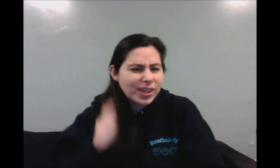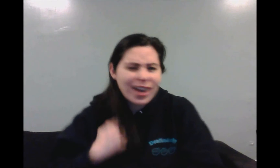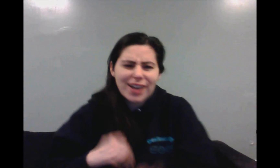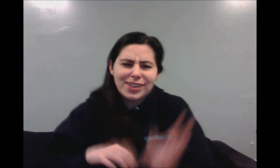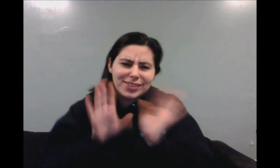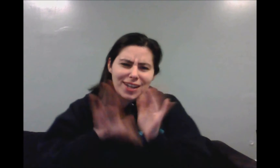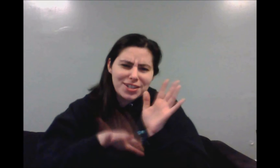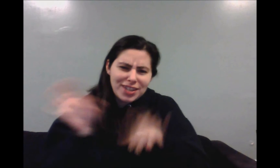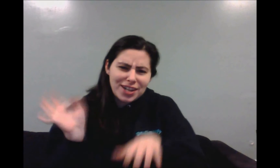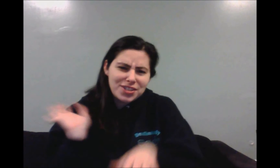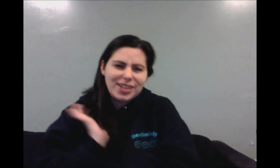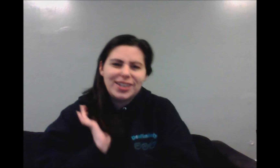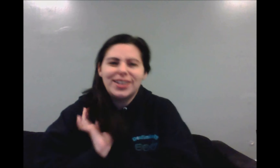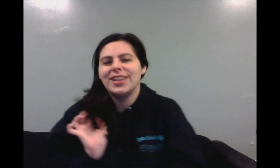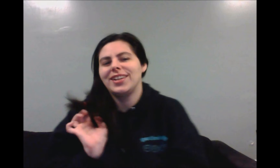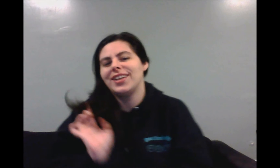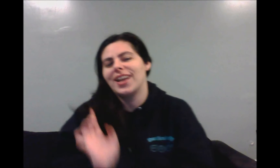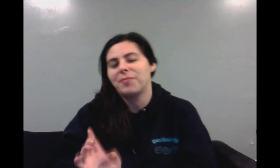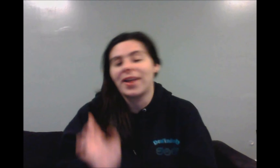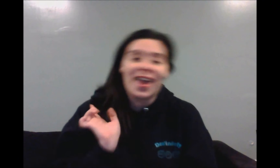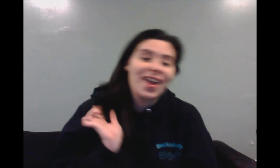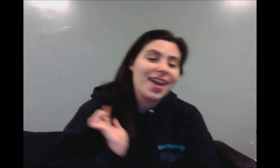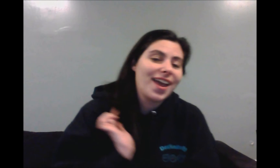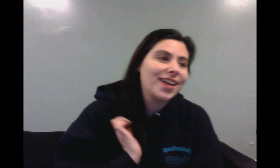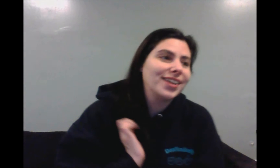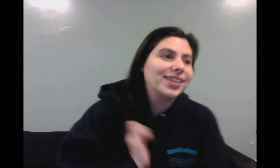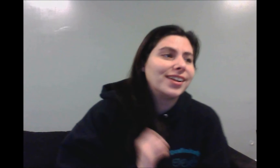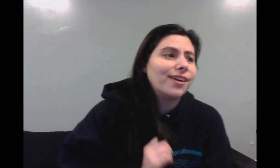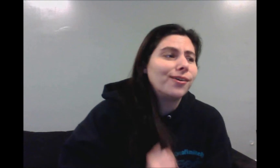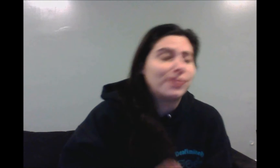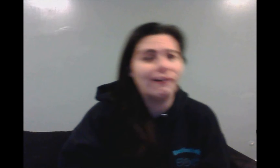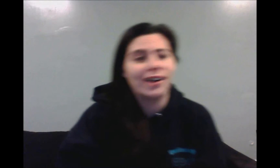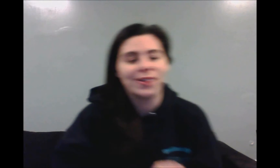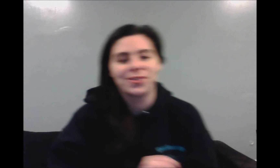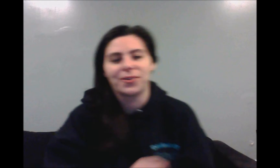we got a little touchy, and he held my hand, and oh God, it was great.